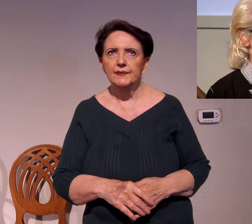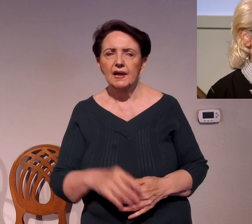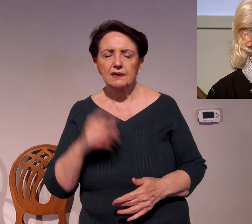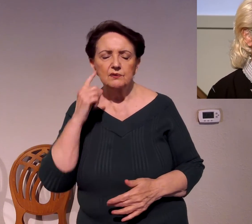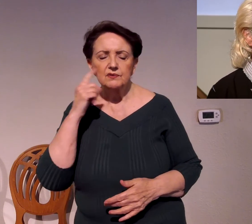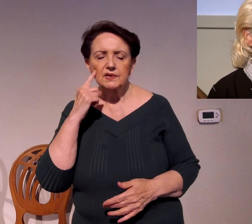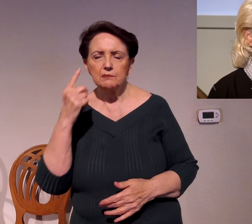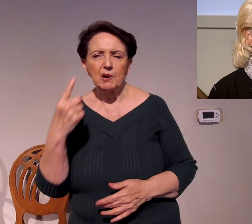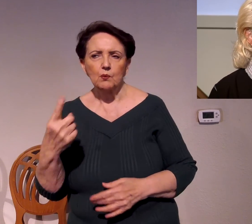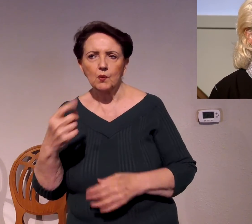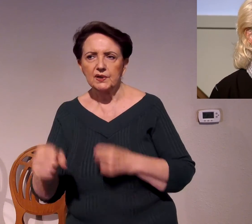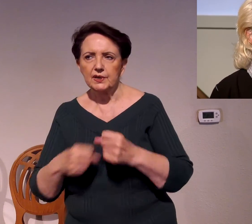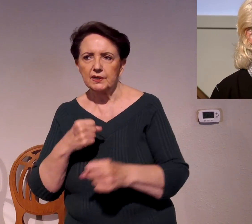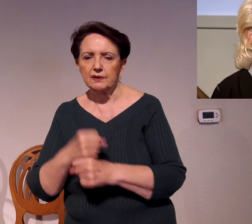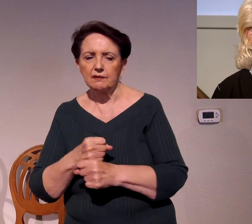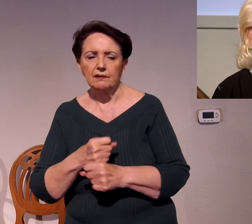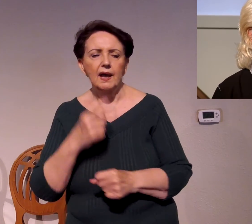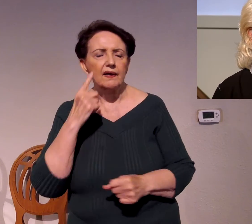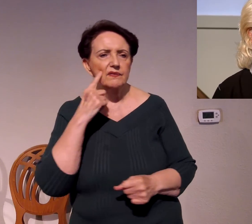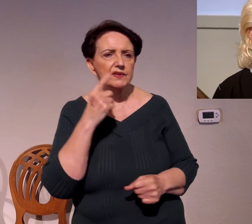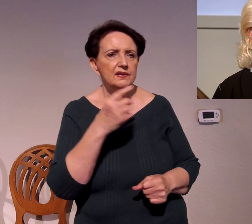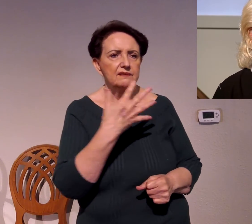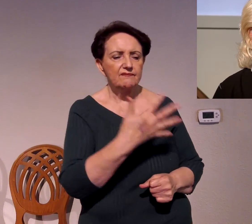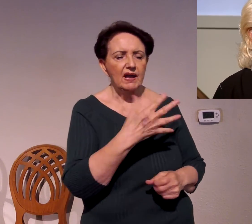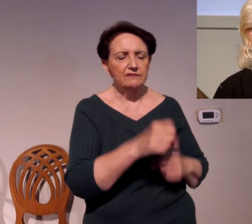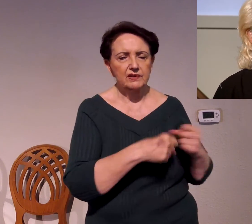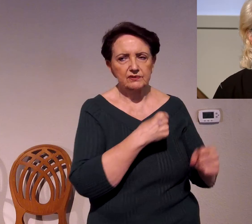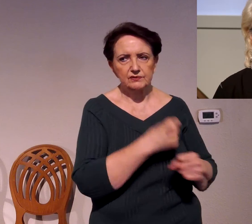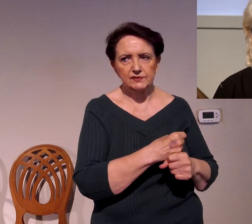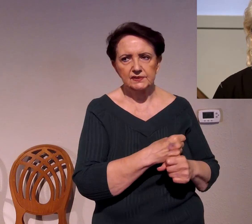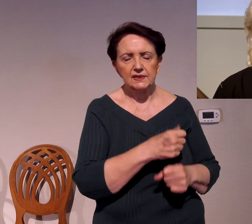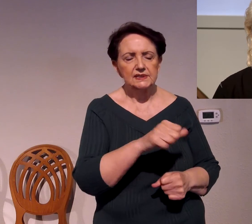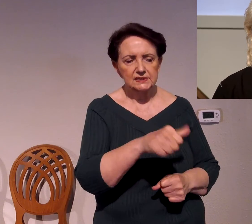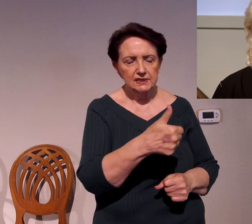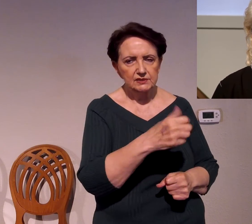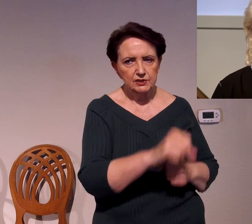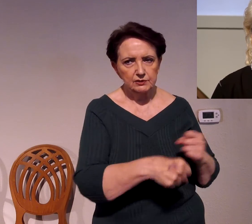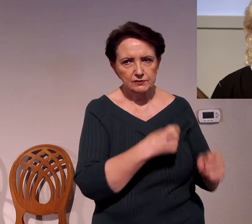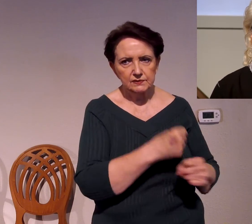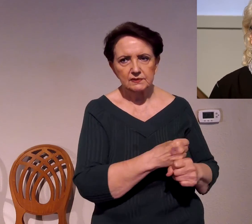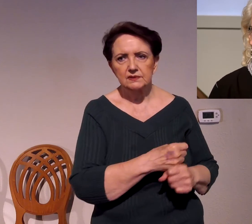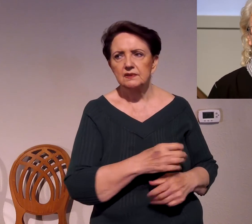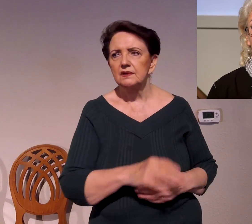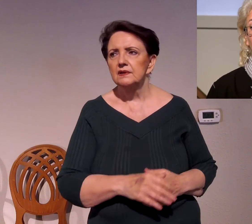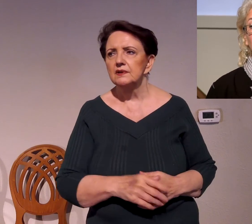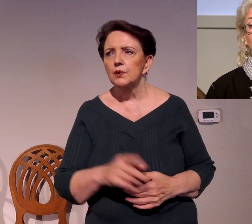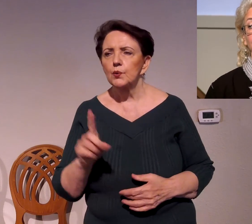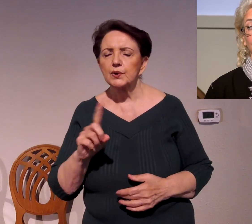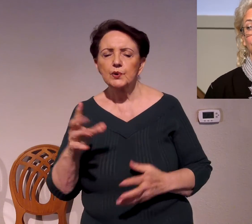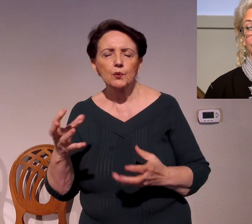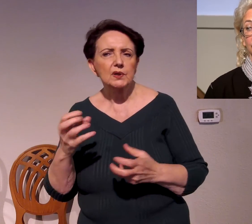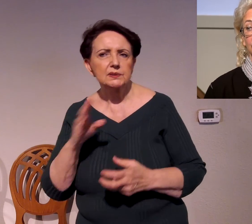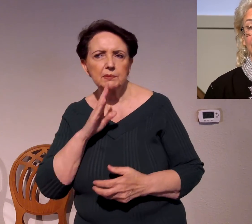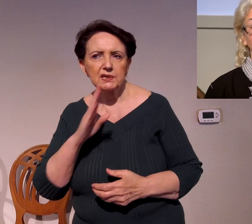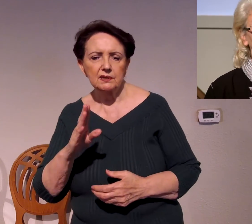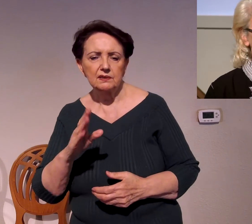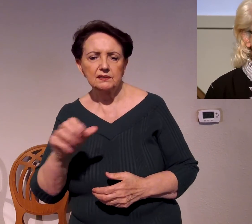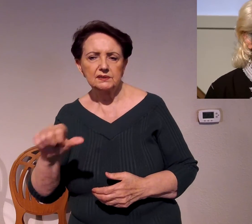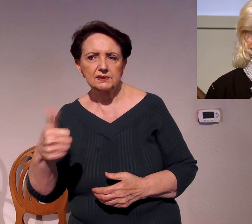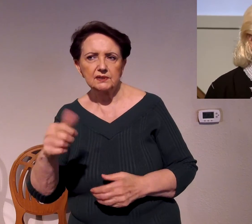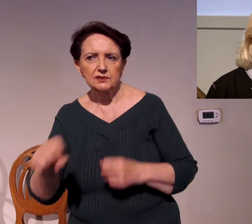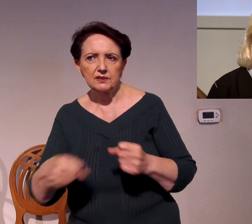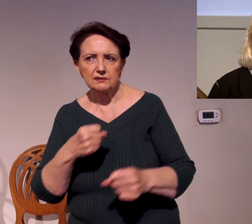of a year. I think in terms of 5 and 10. Where do we want to be? Where are we going?